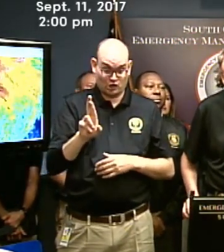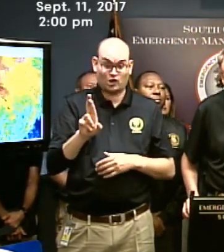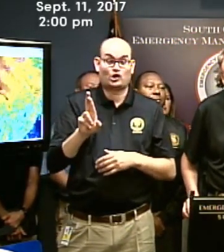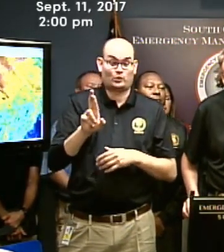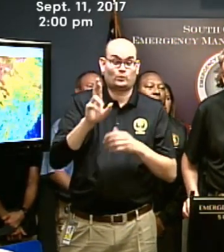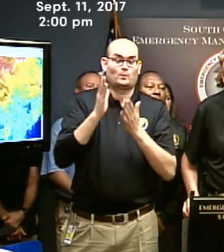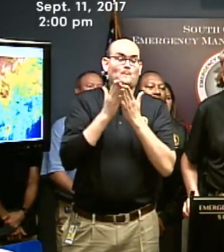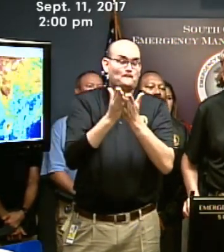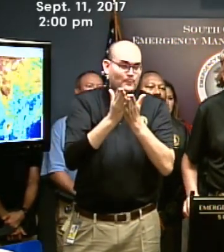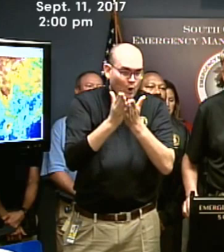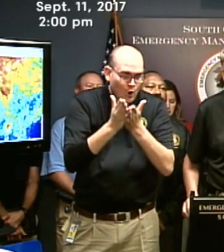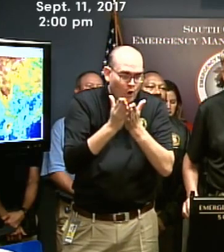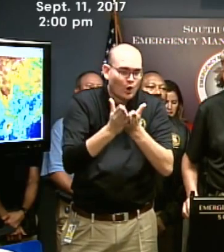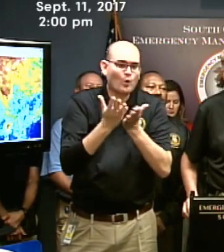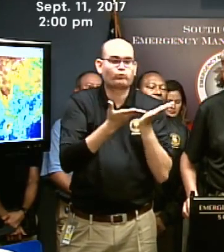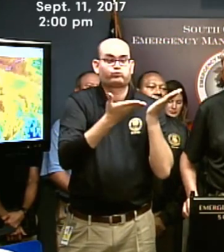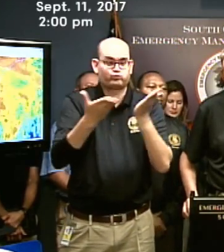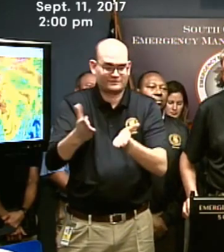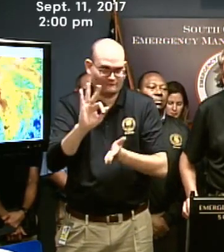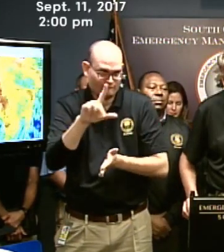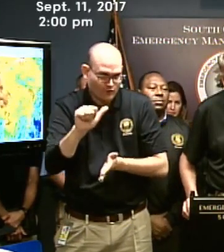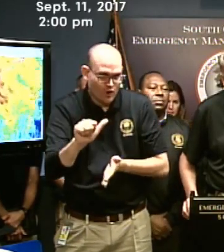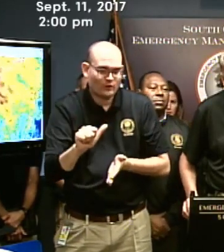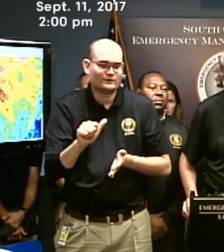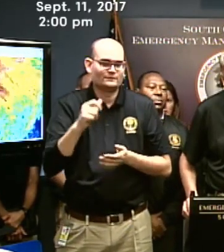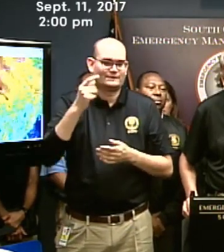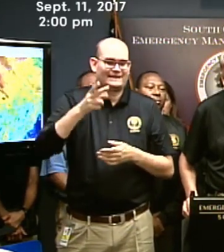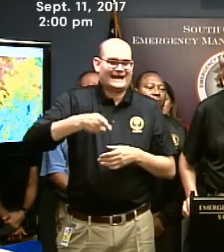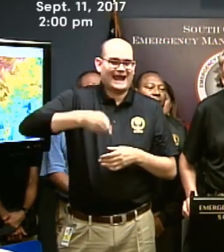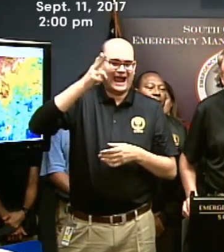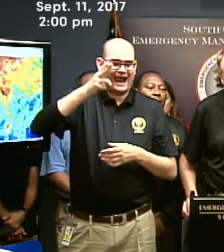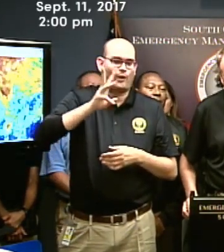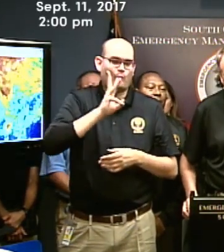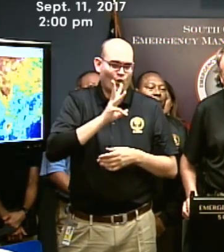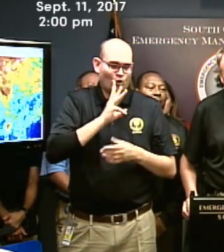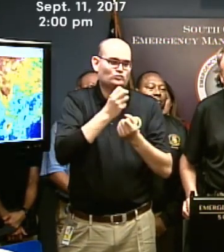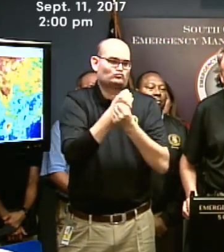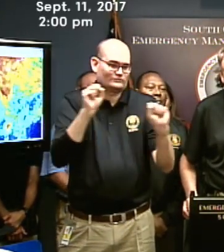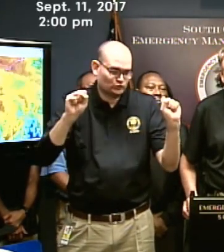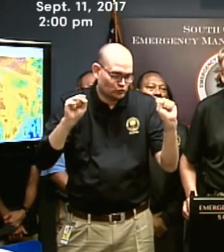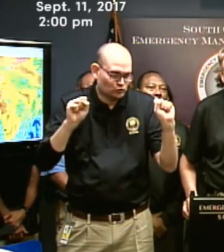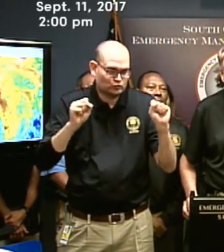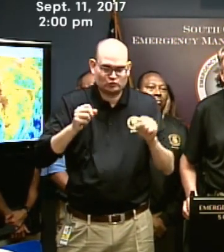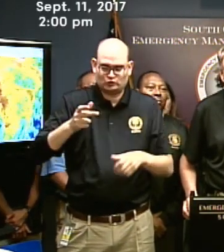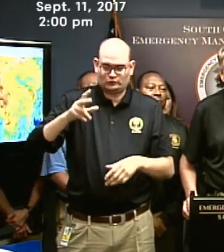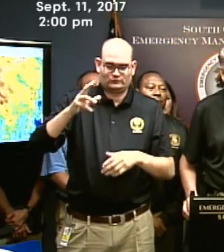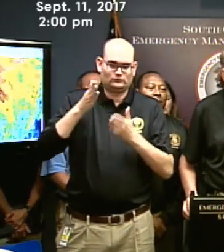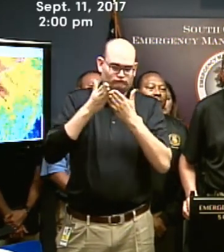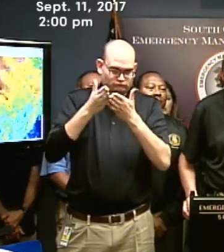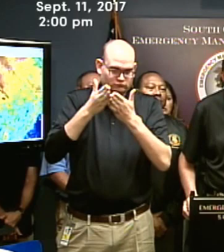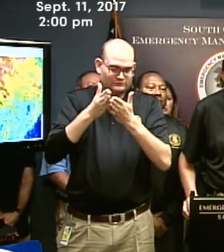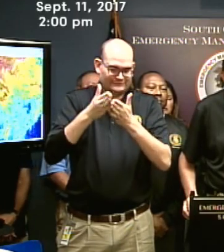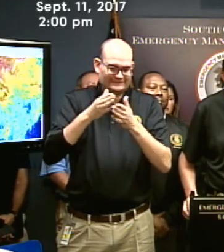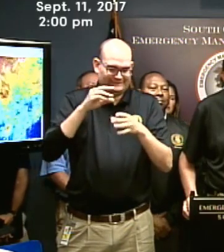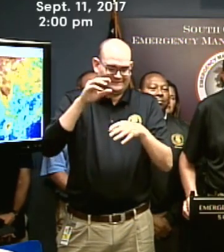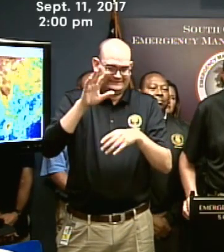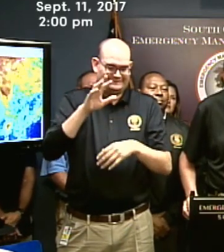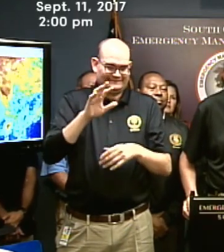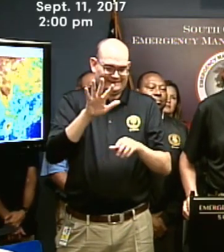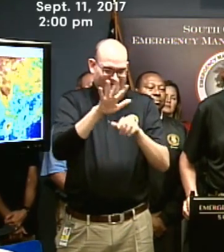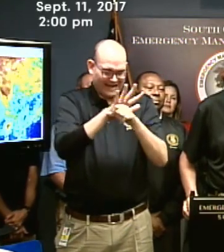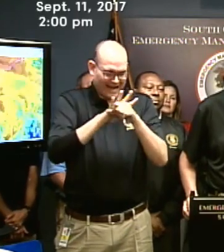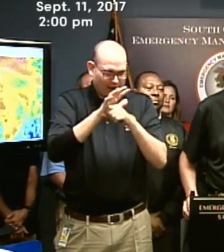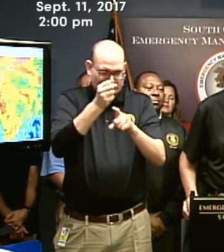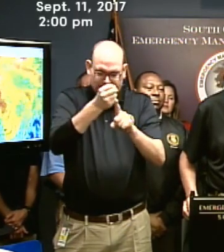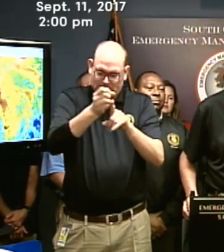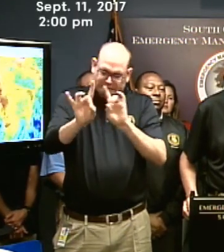boating equipment for still high water rescue, especially in those out of the way areas,